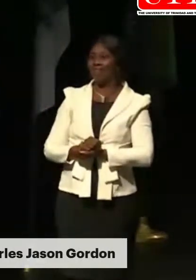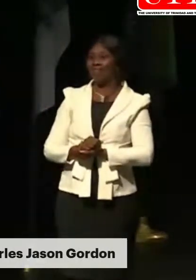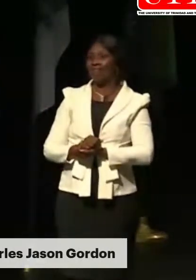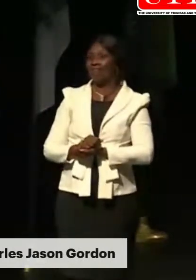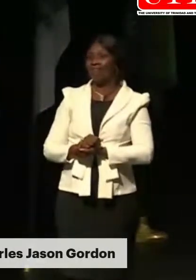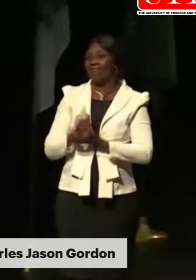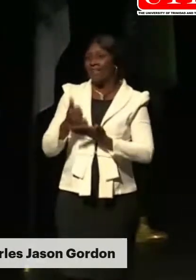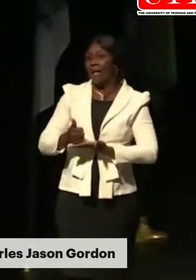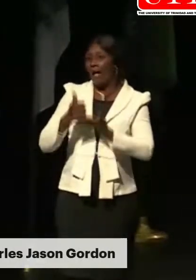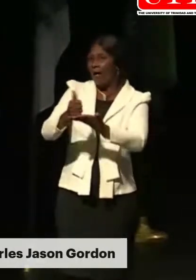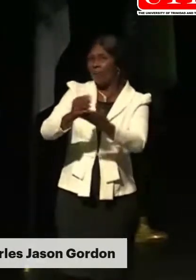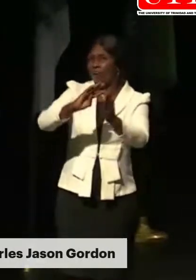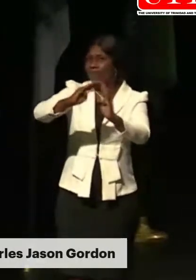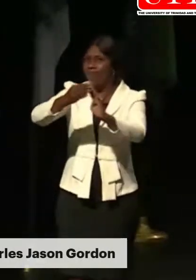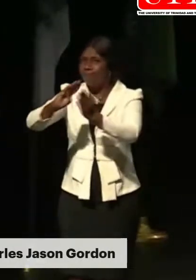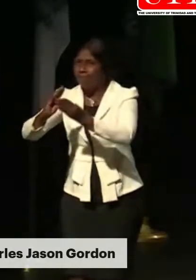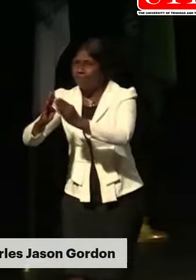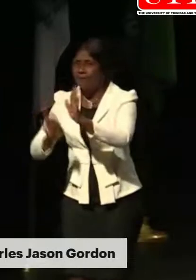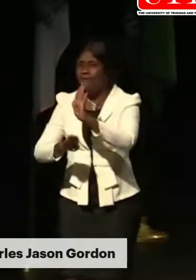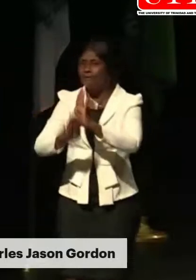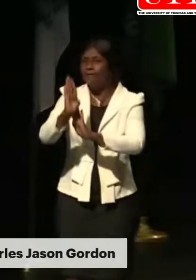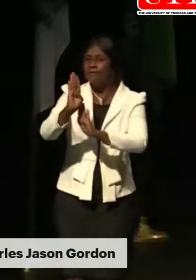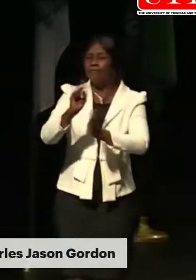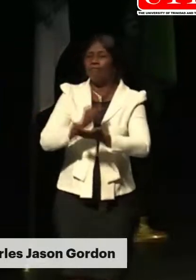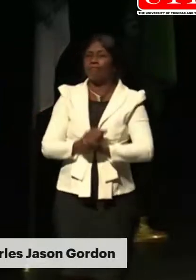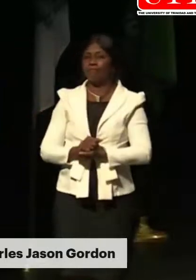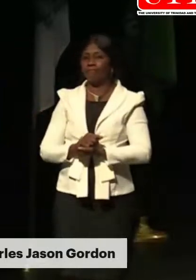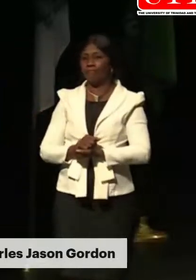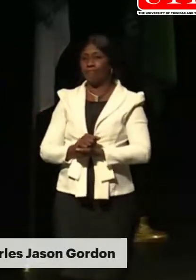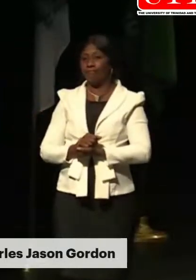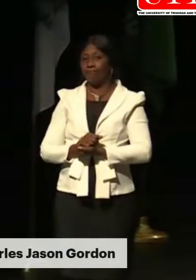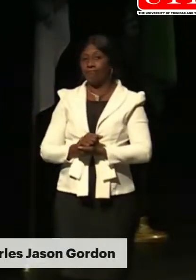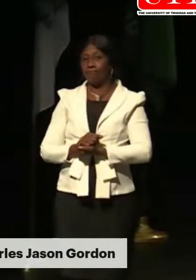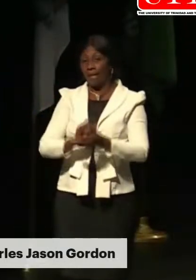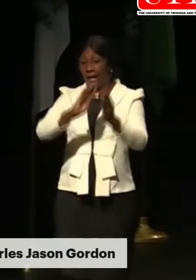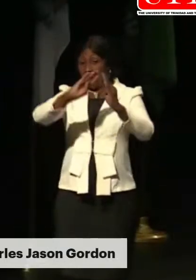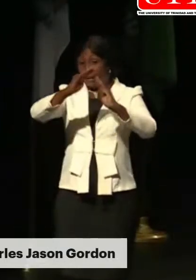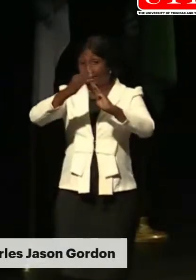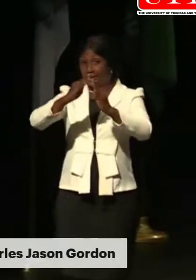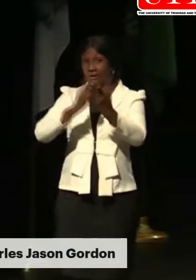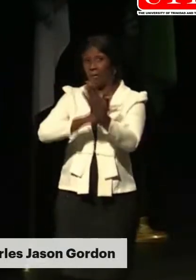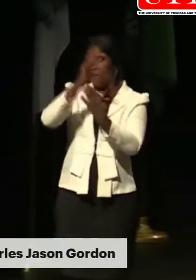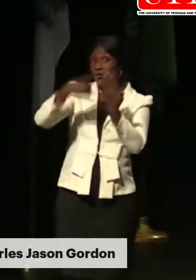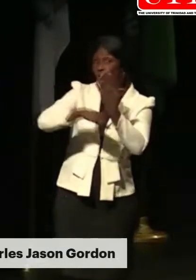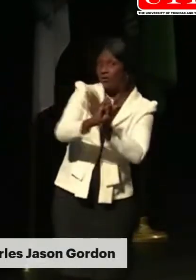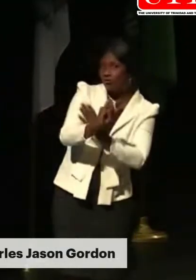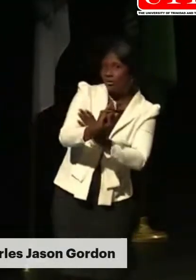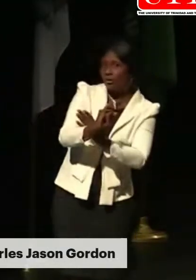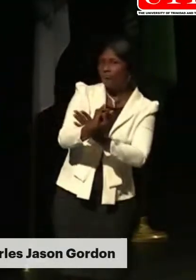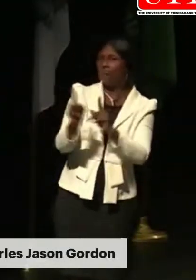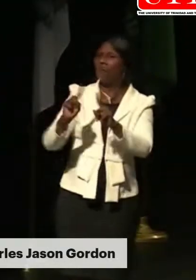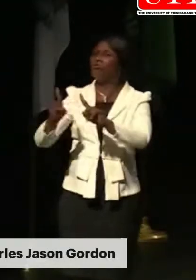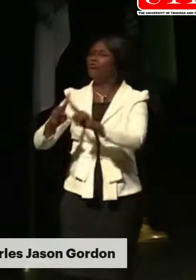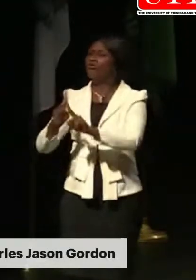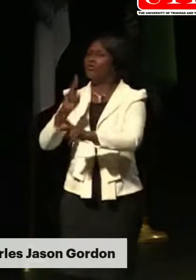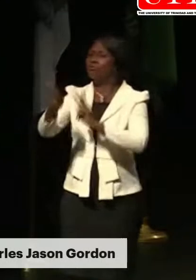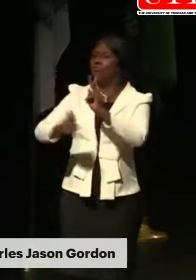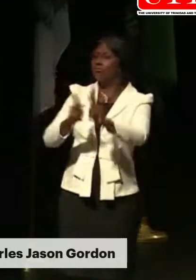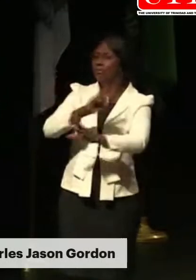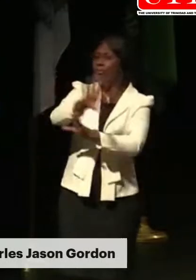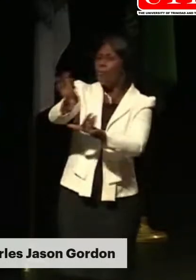community development. The CITY project engaged numerous stakeholders, including the City of Port of